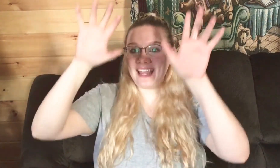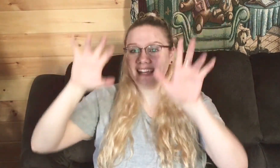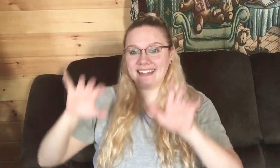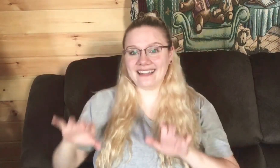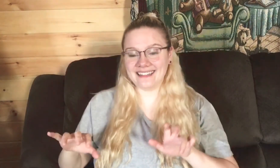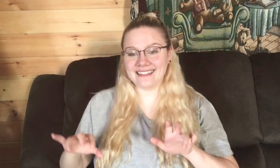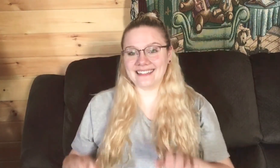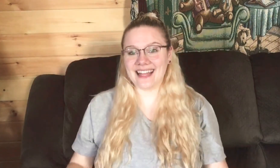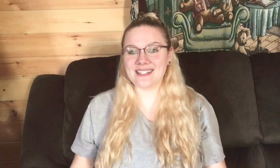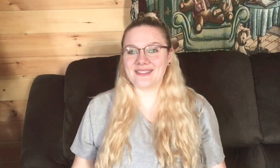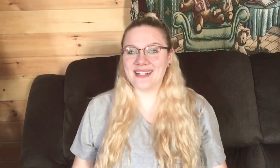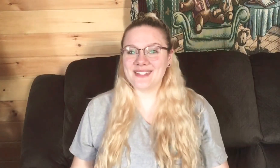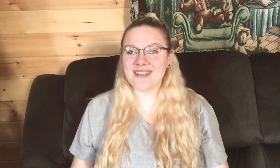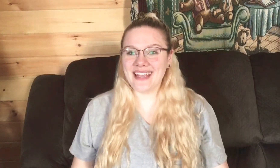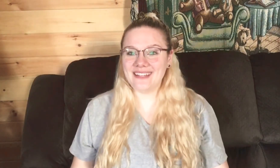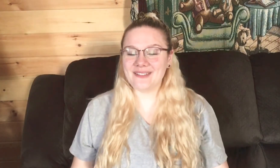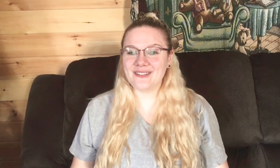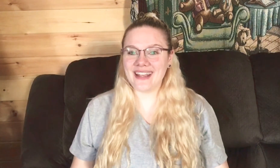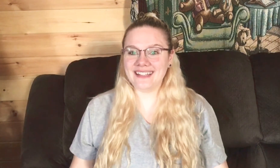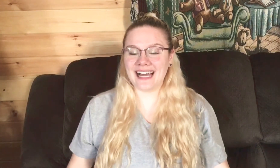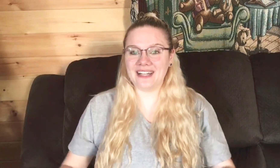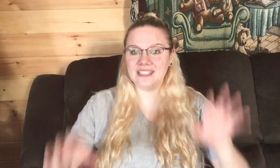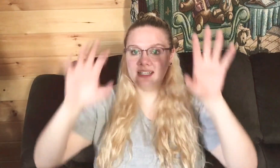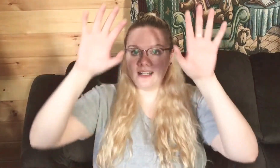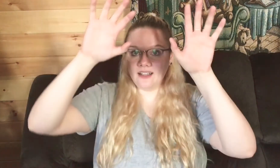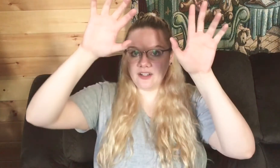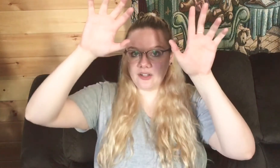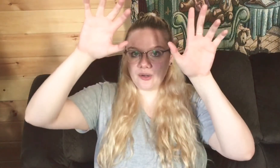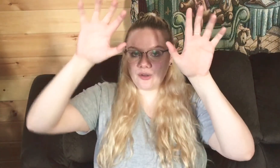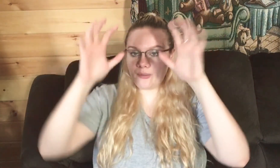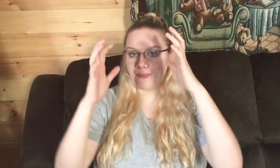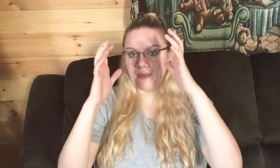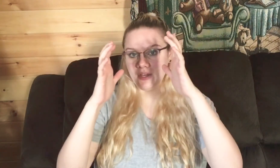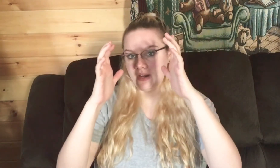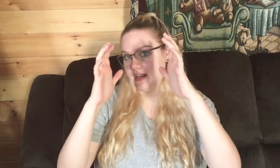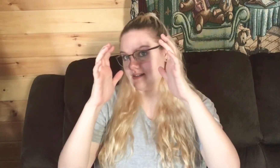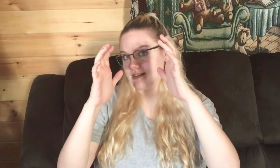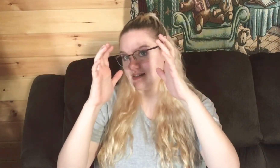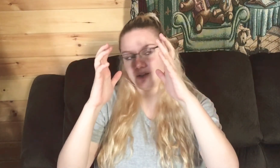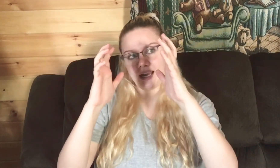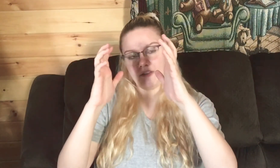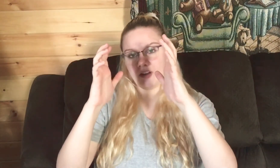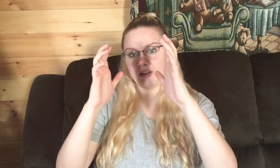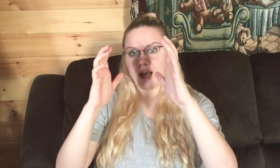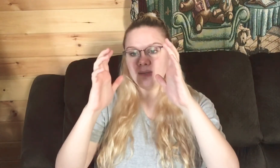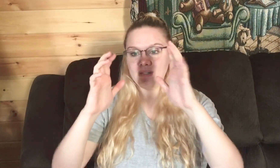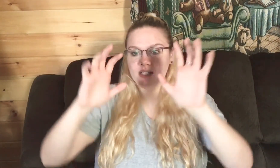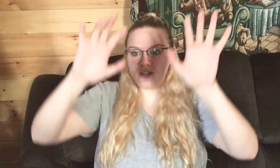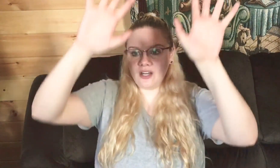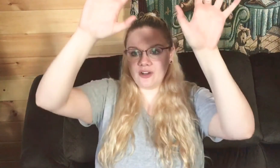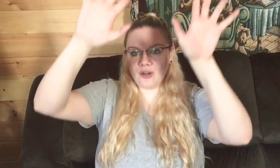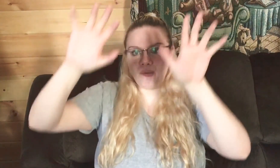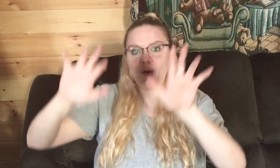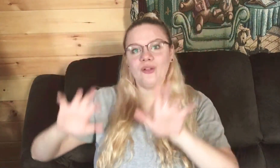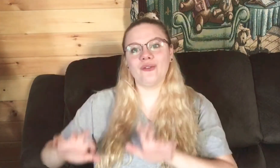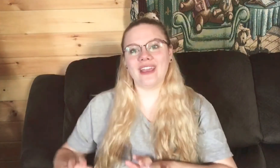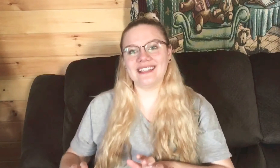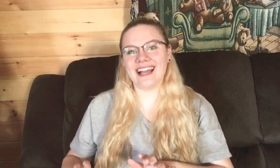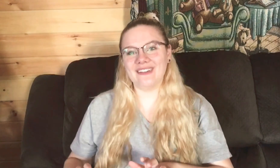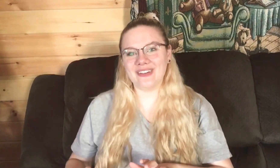Rain. Next one is rain for rain cloud. You're going to make your hands into kind of a clawed position and you're going to pull the rain down from